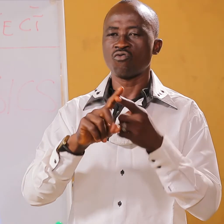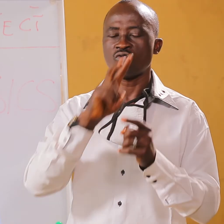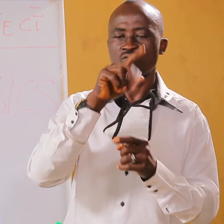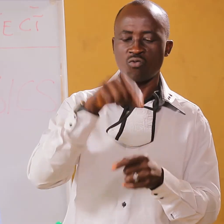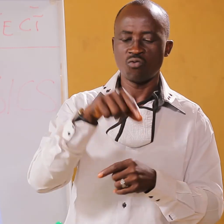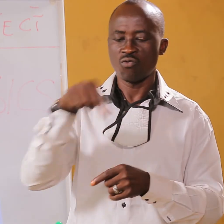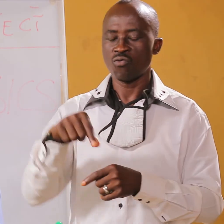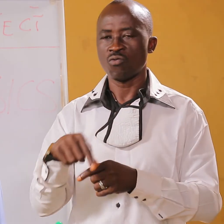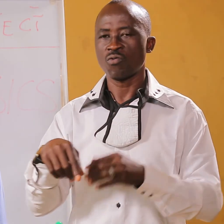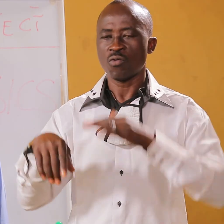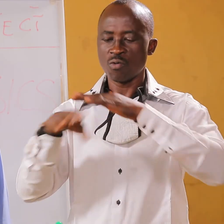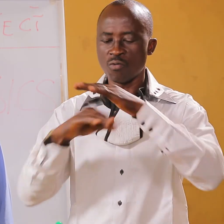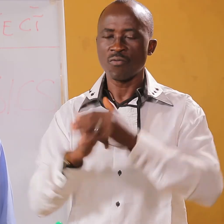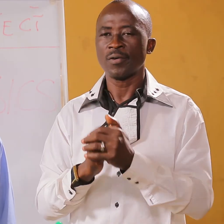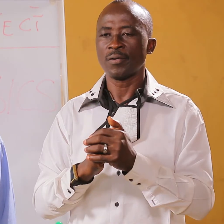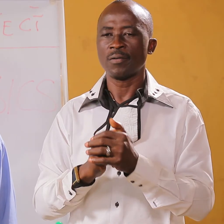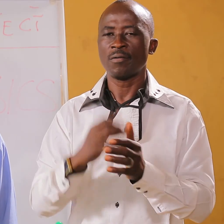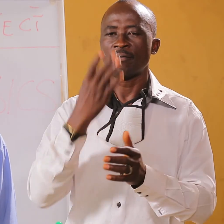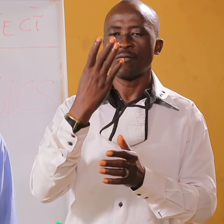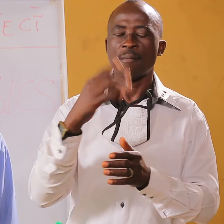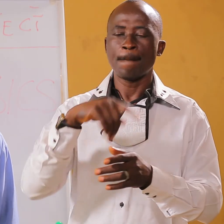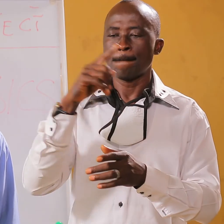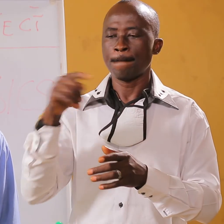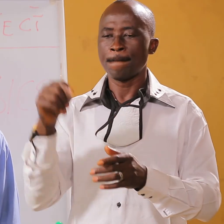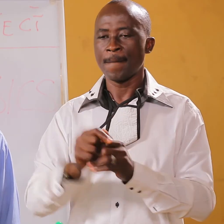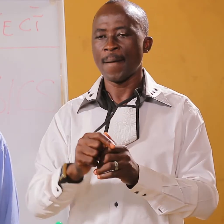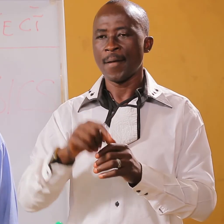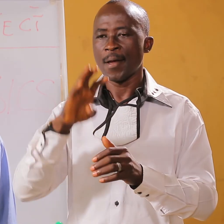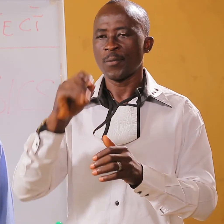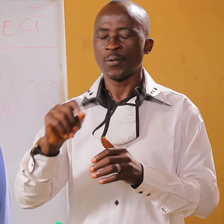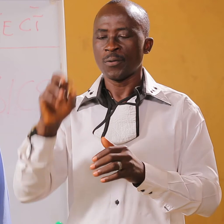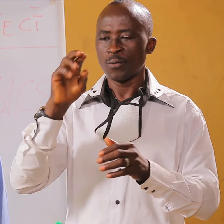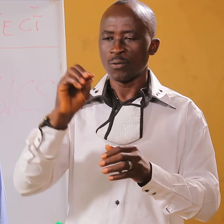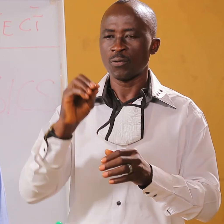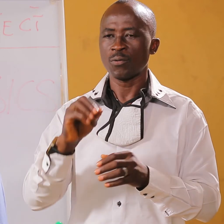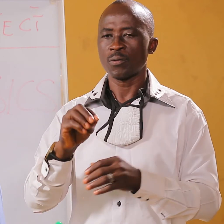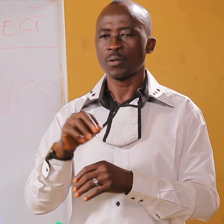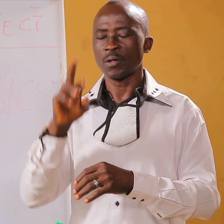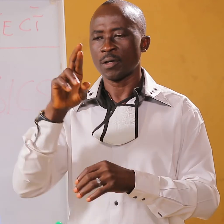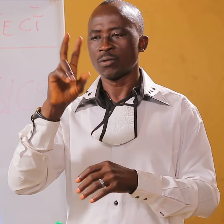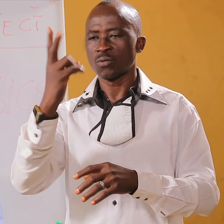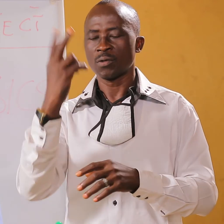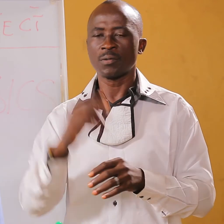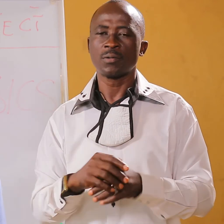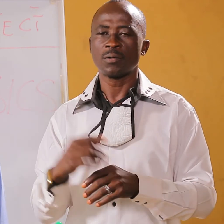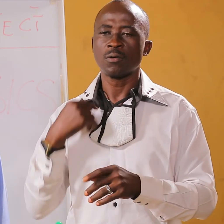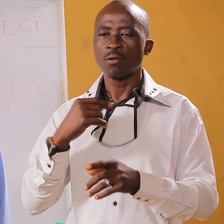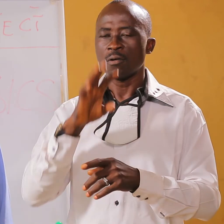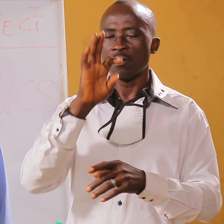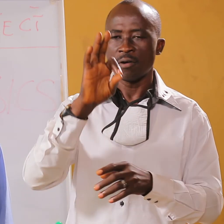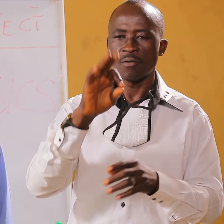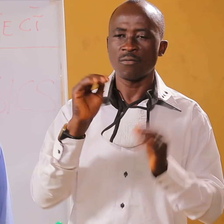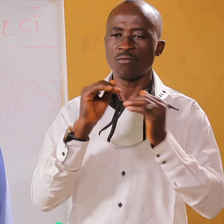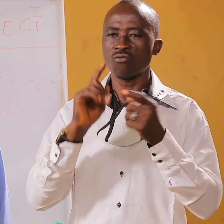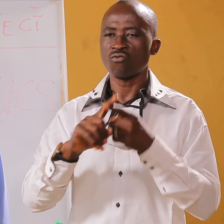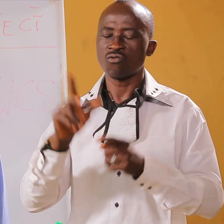QQ over 4 pi epsilon naught R squared, or F is equal to